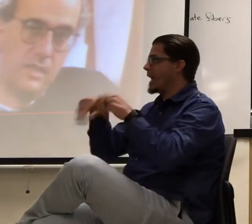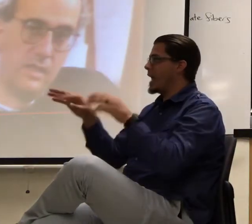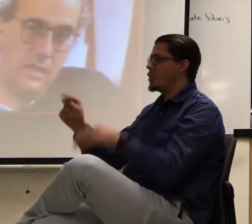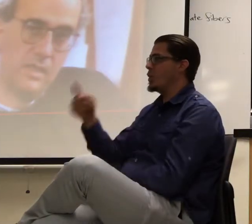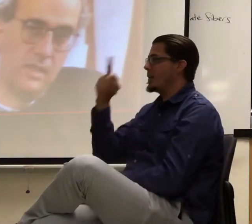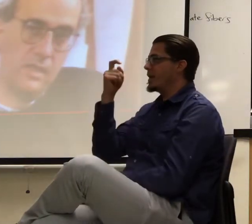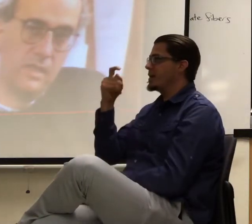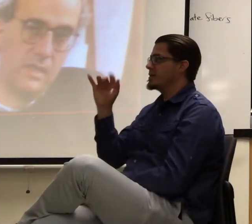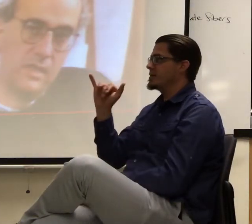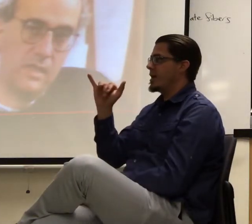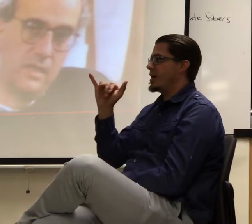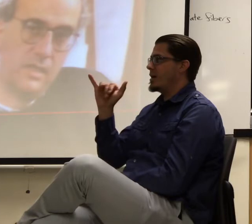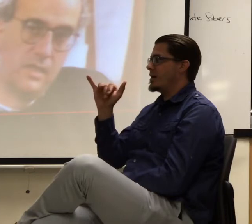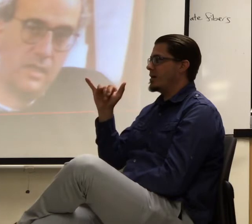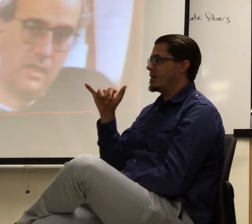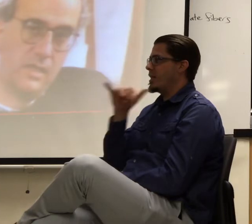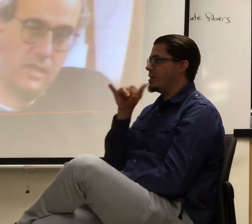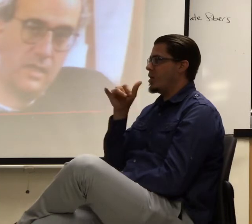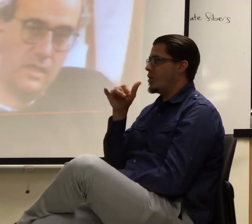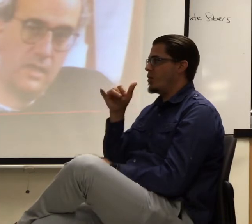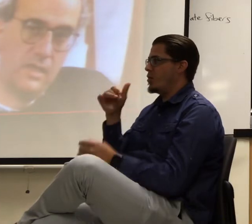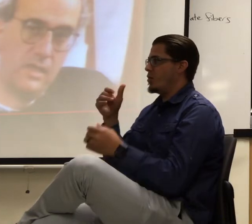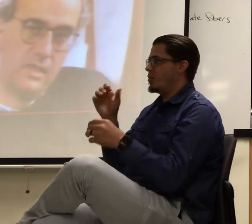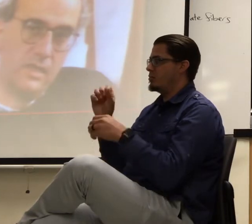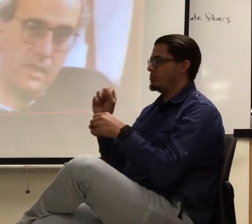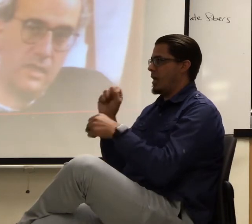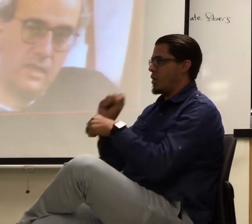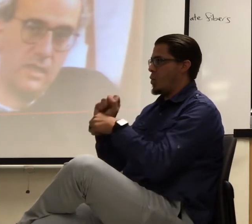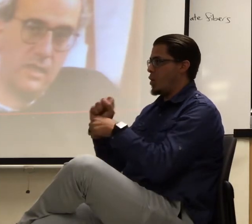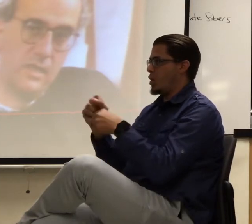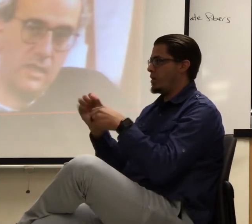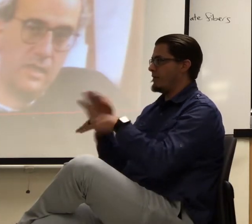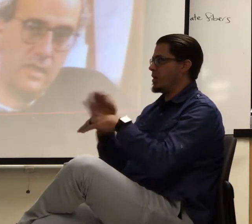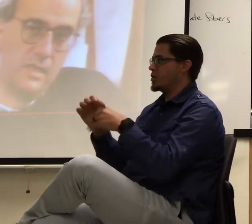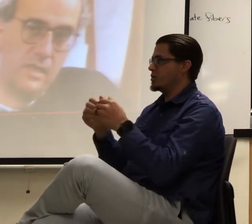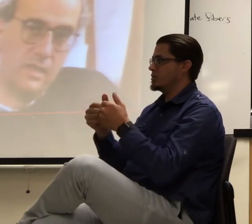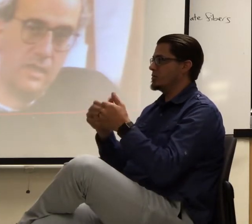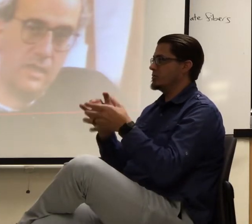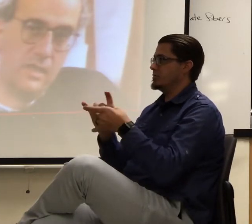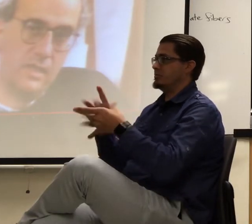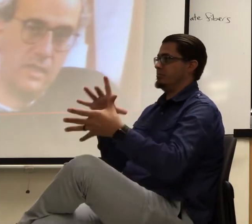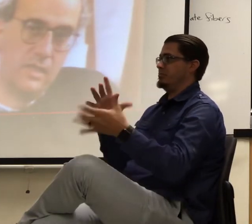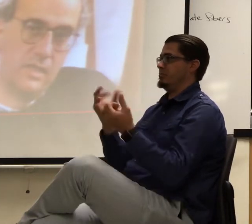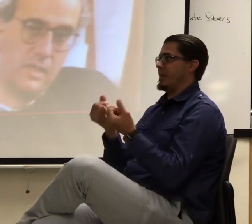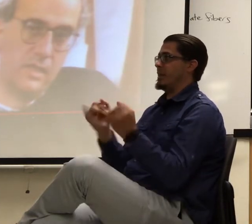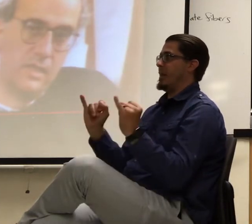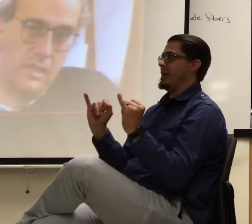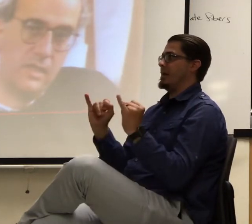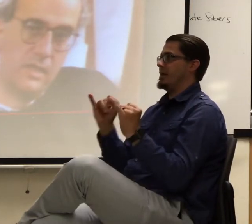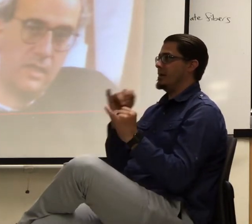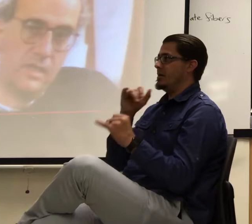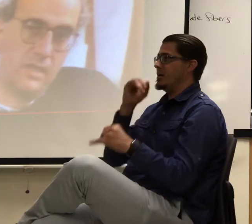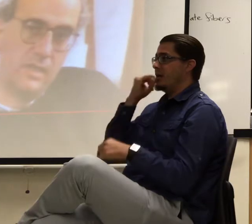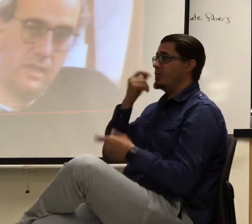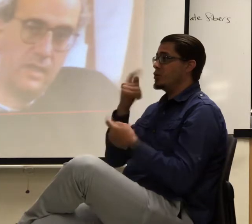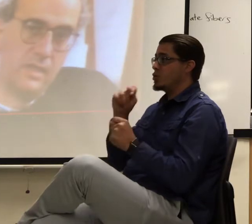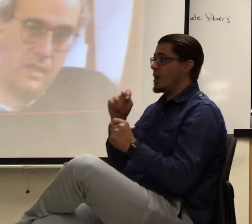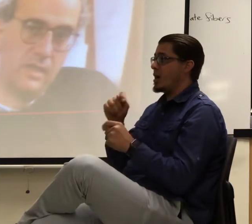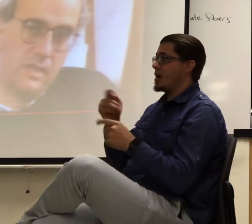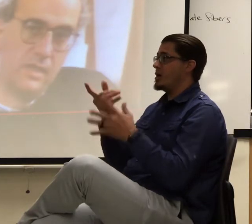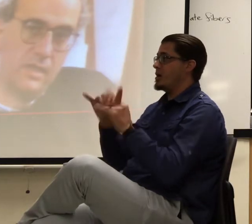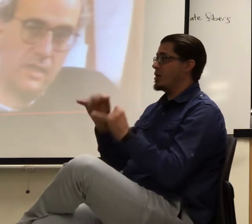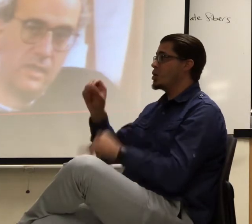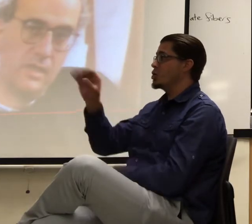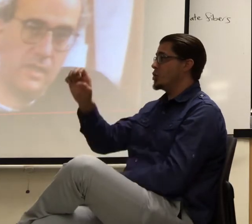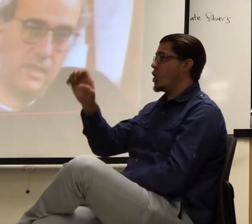it's like these don't work independently, they work together. When you force them to work independently, it's very difficult. Okay, what you see is Joe